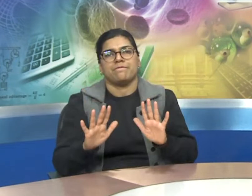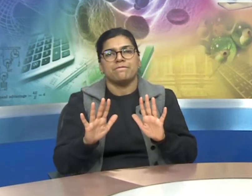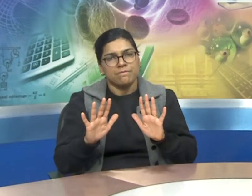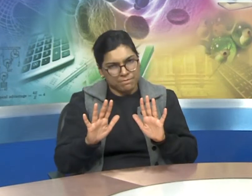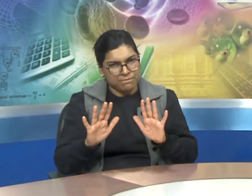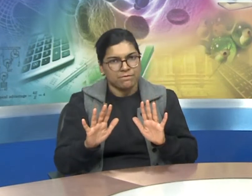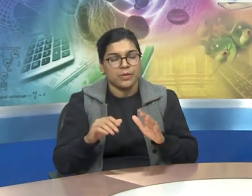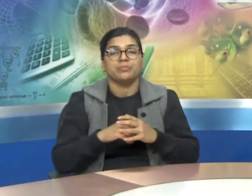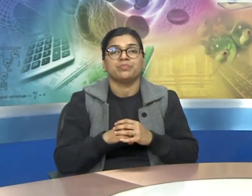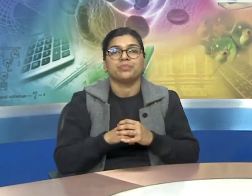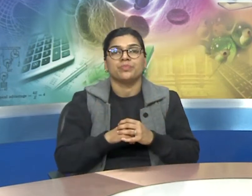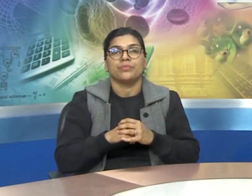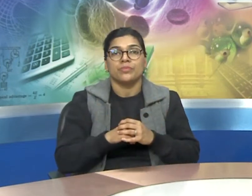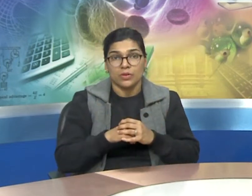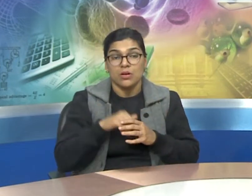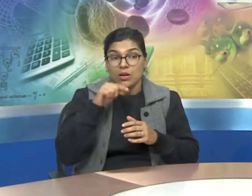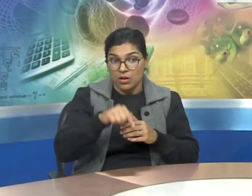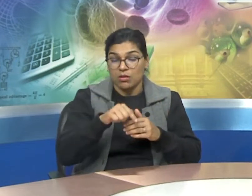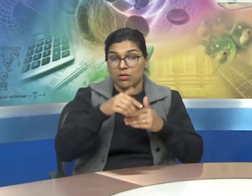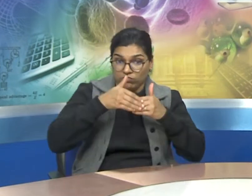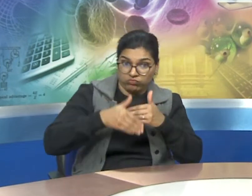questions and answers both.